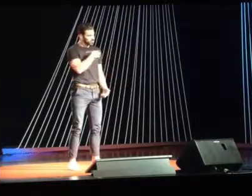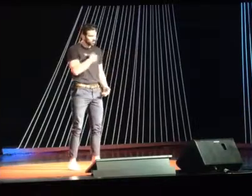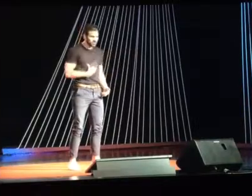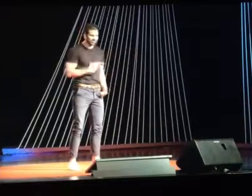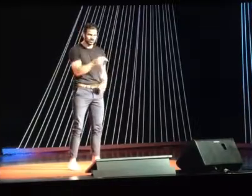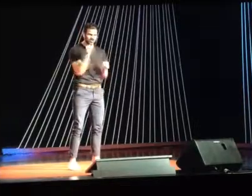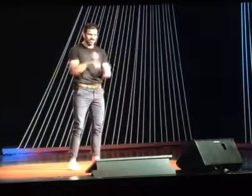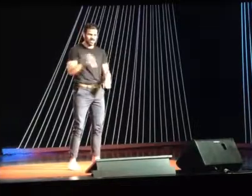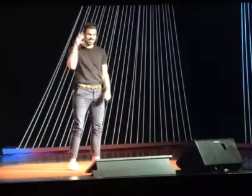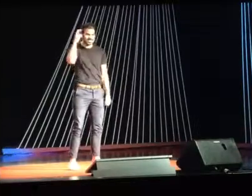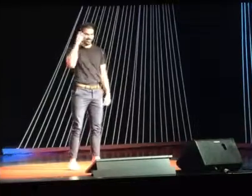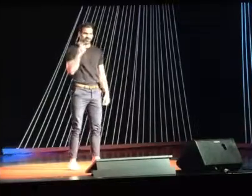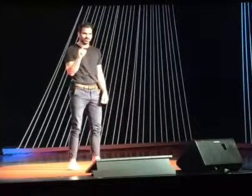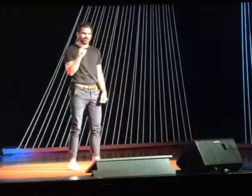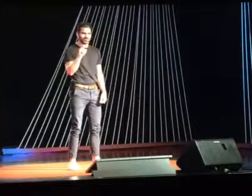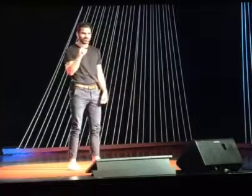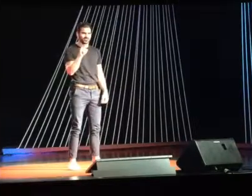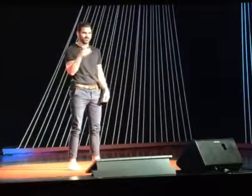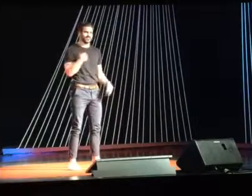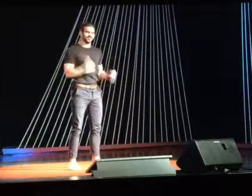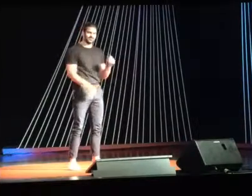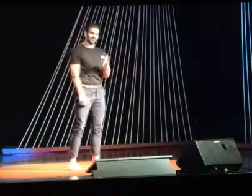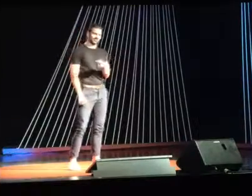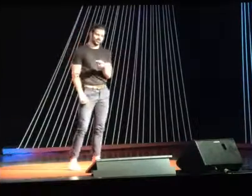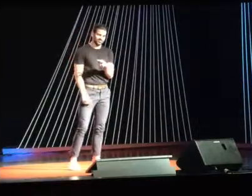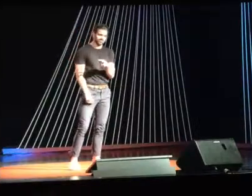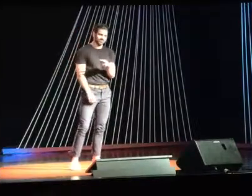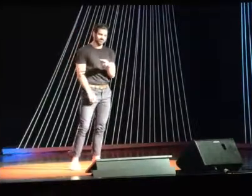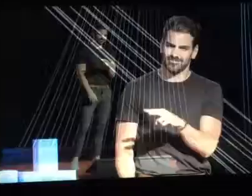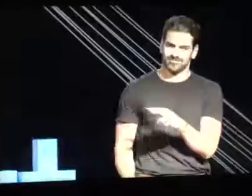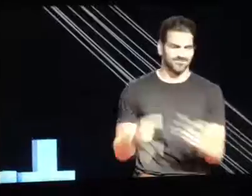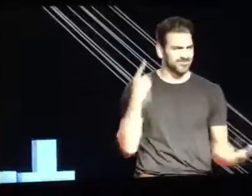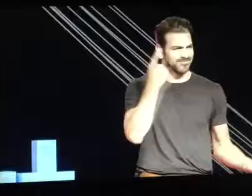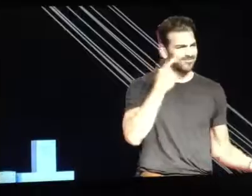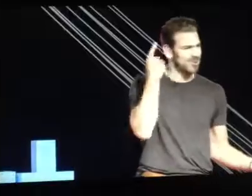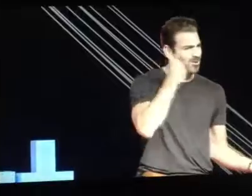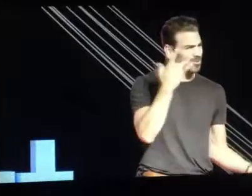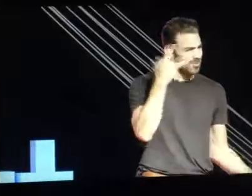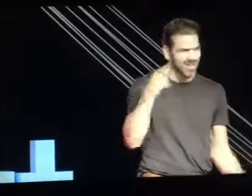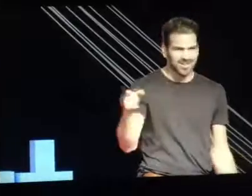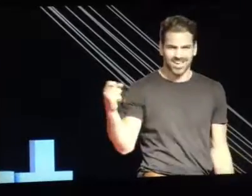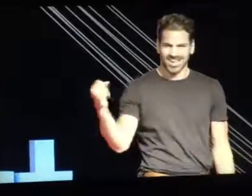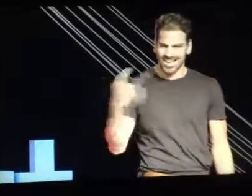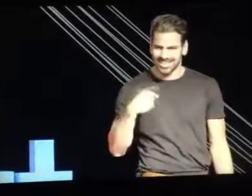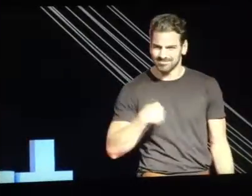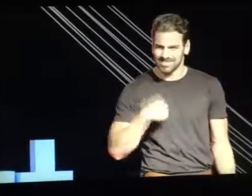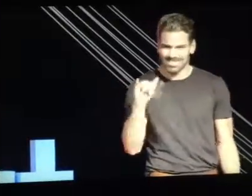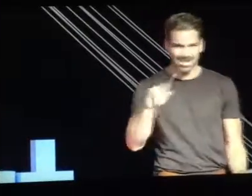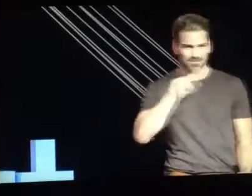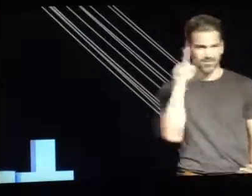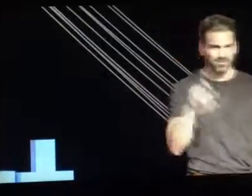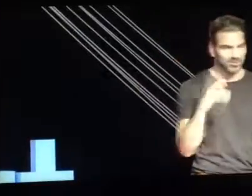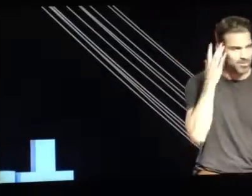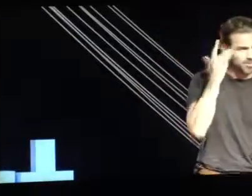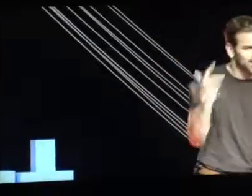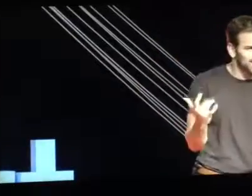You know what he asked me? Have you ever wished you could hear? I was like, why would he even ask me